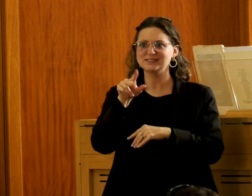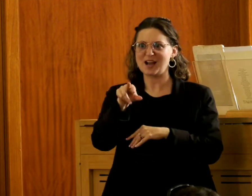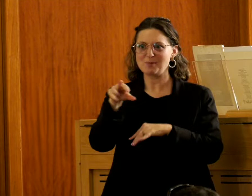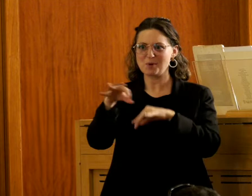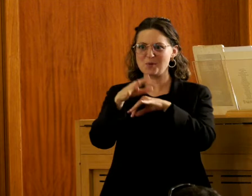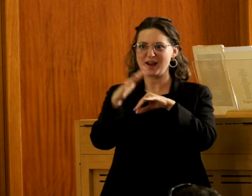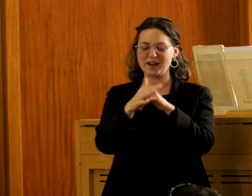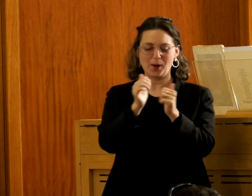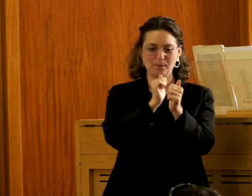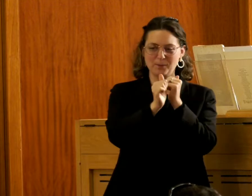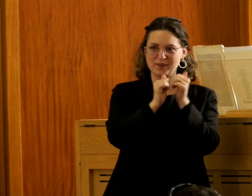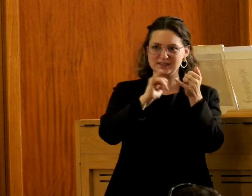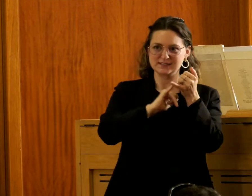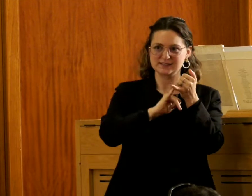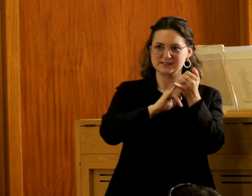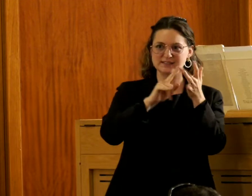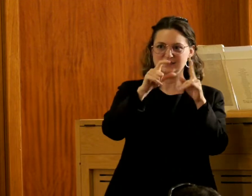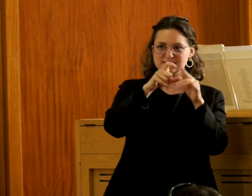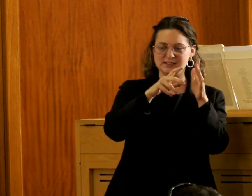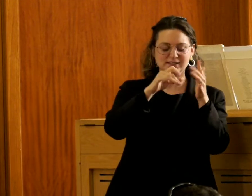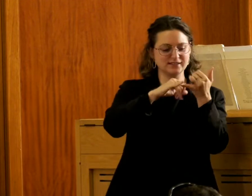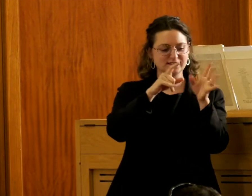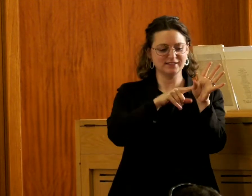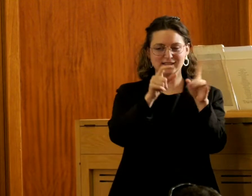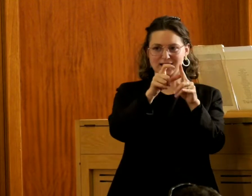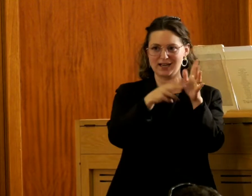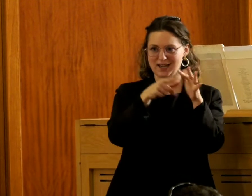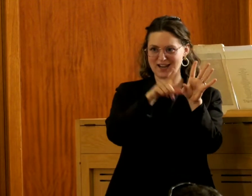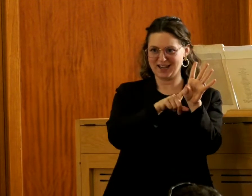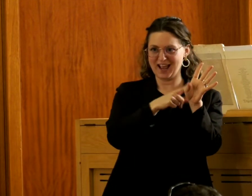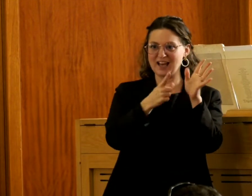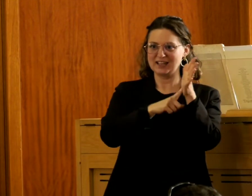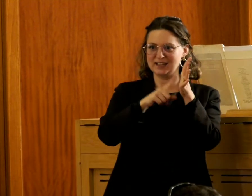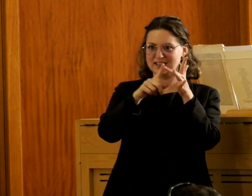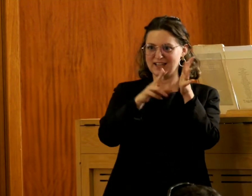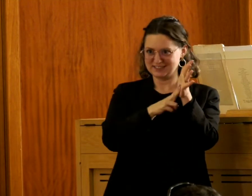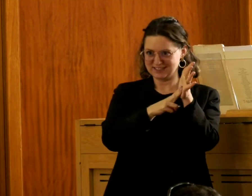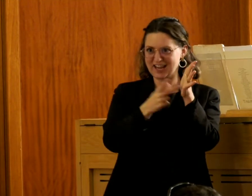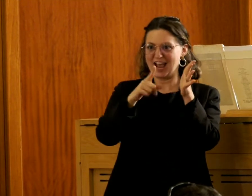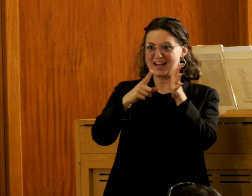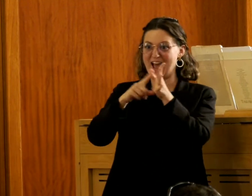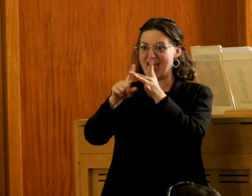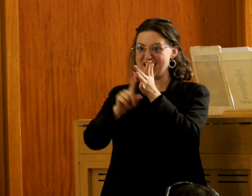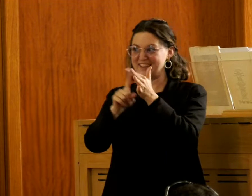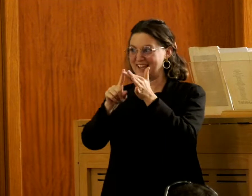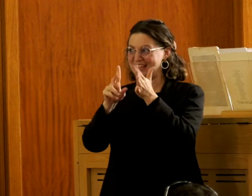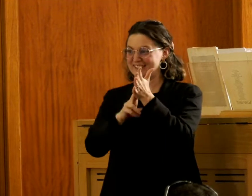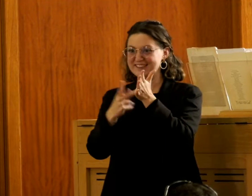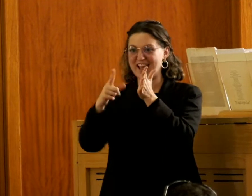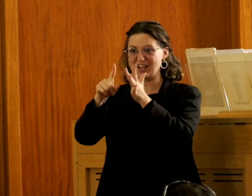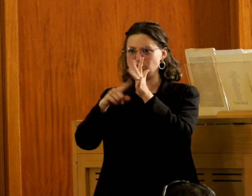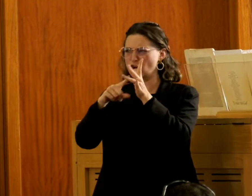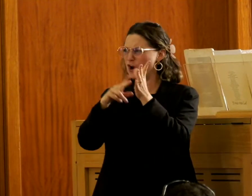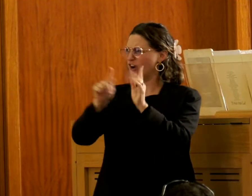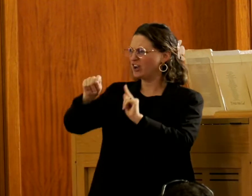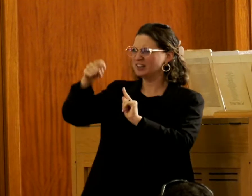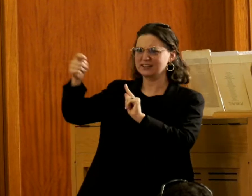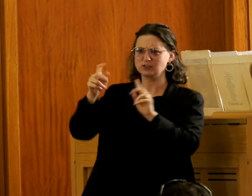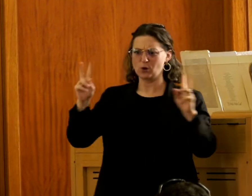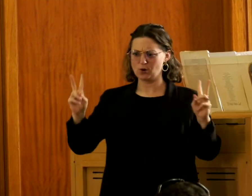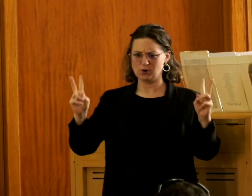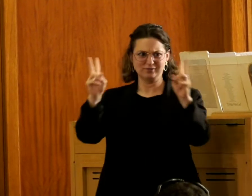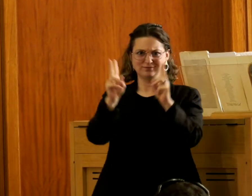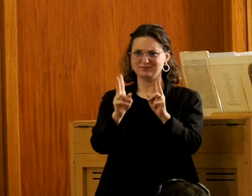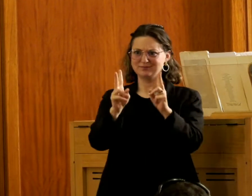of brothers Sydney and Lindsay to Elaine and Joan, next door, I think, in the church there, the old